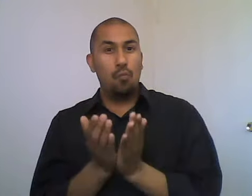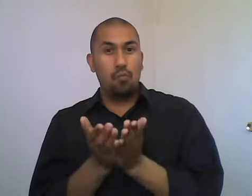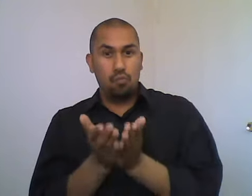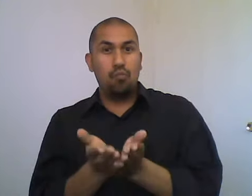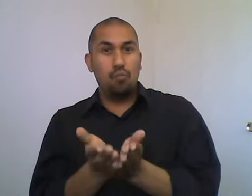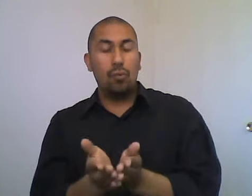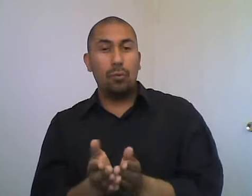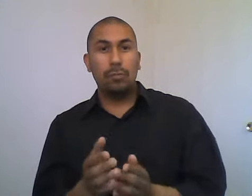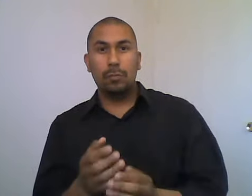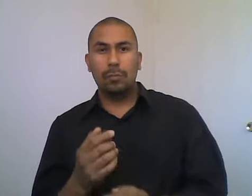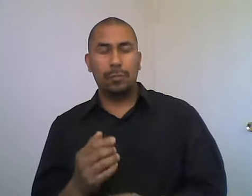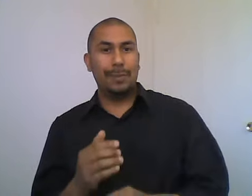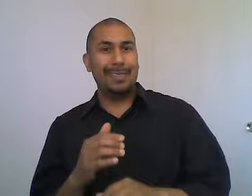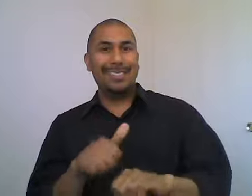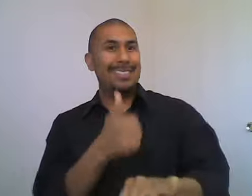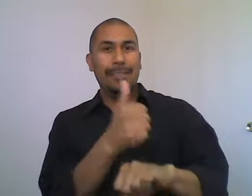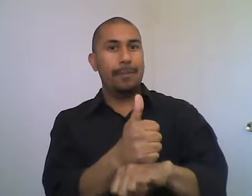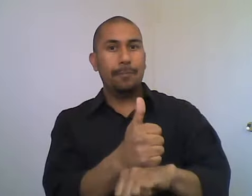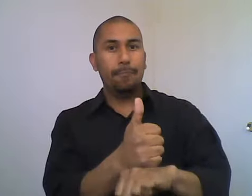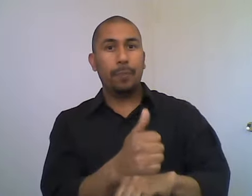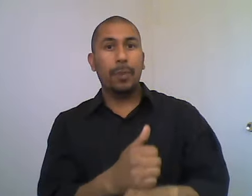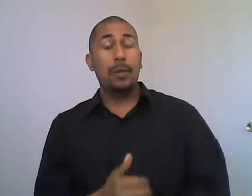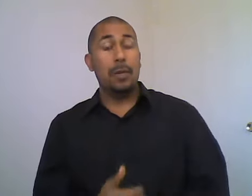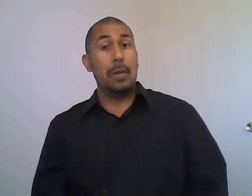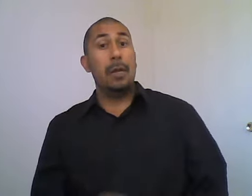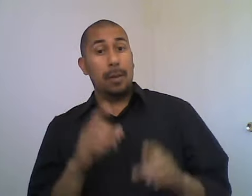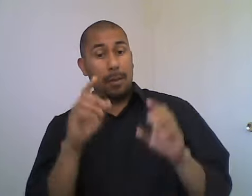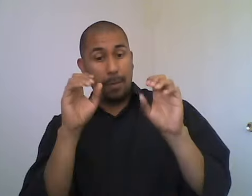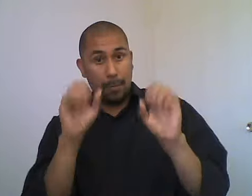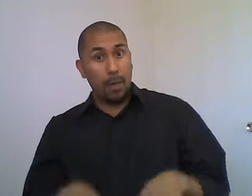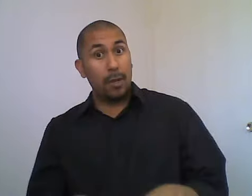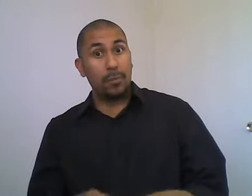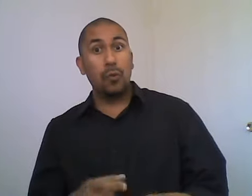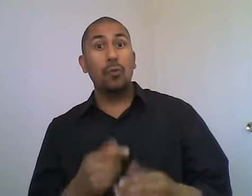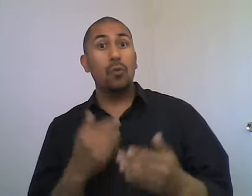Of course, if somebody else has a better boat and his skills are better, he's going to beat me there.